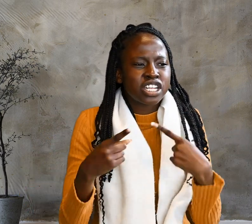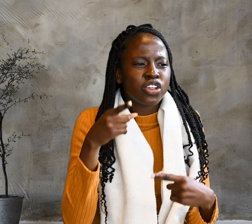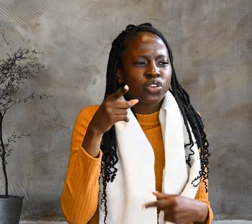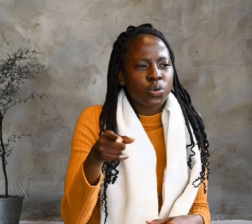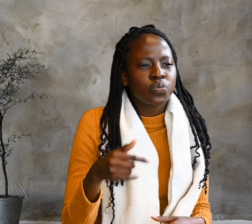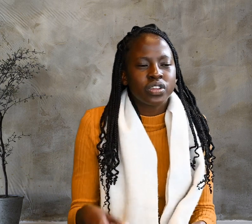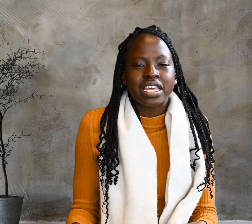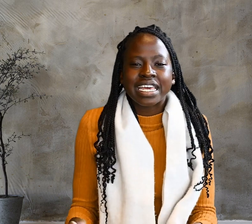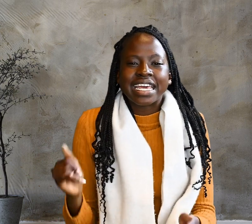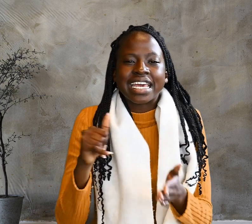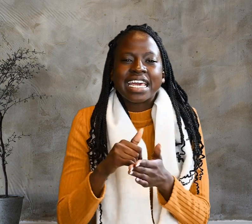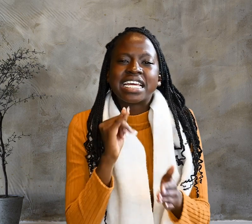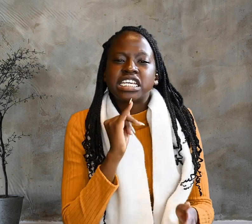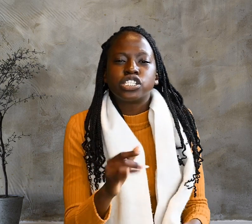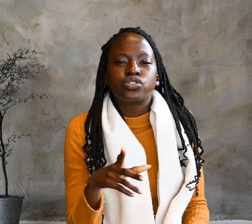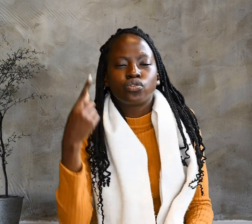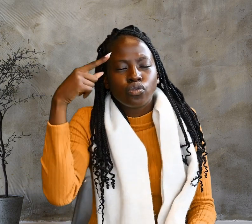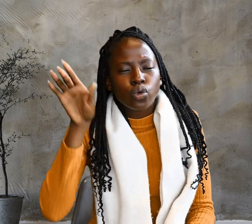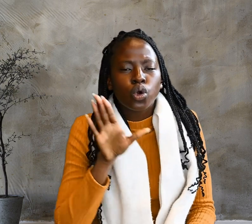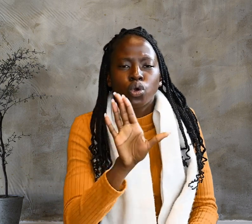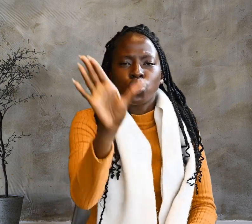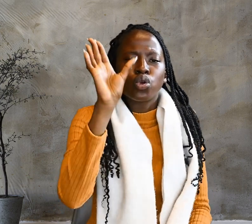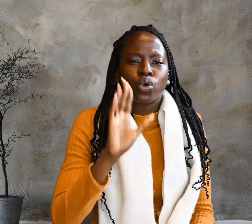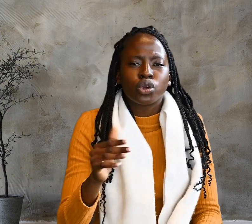is for your good that I am going away.